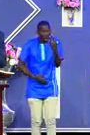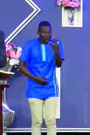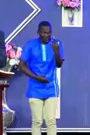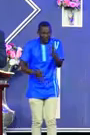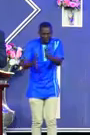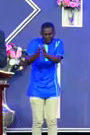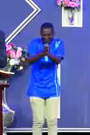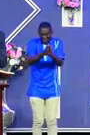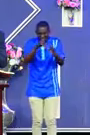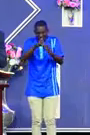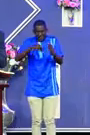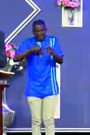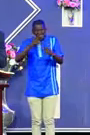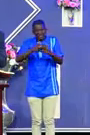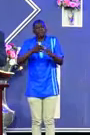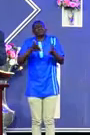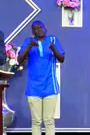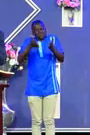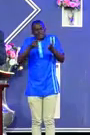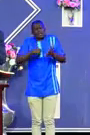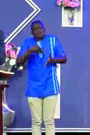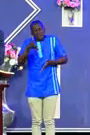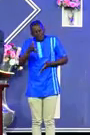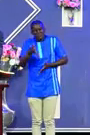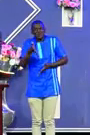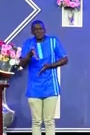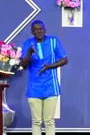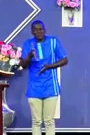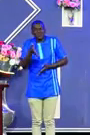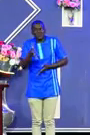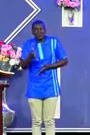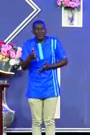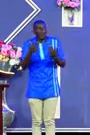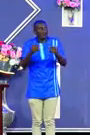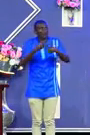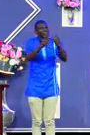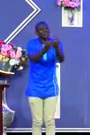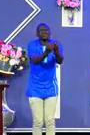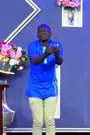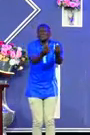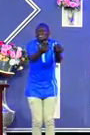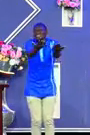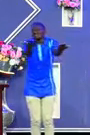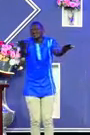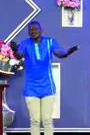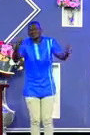name, there am I in the midst of them. And we are more than two.